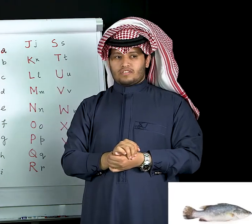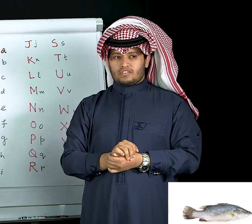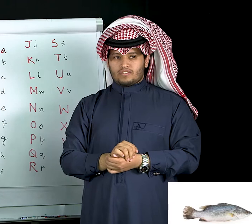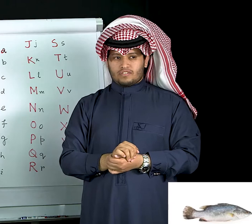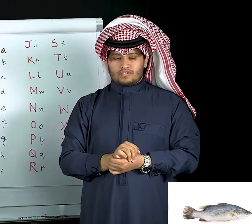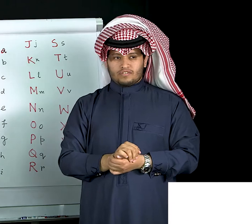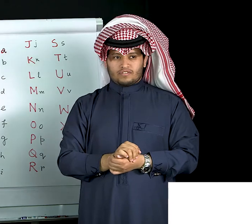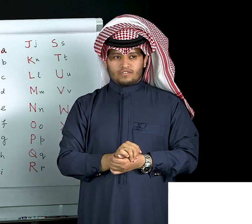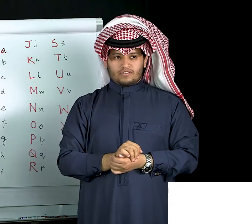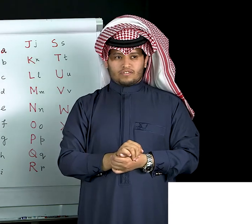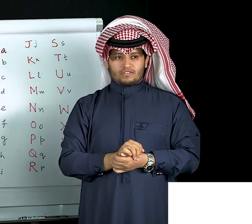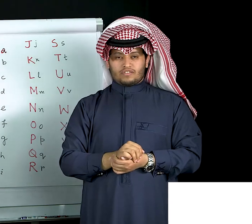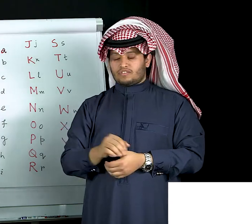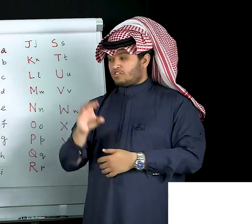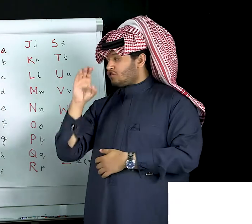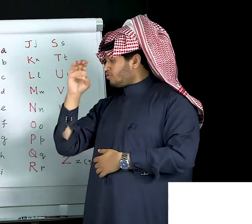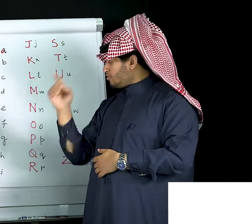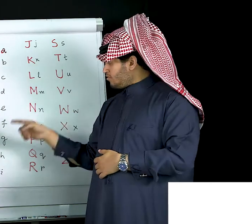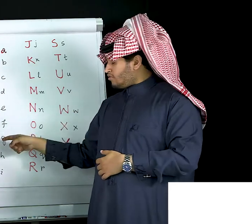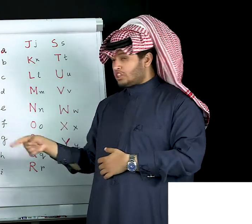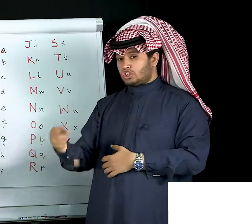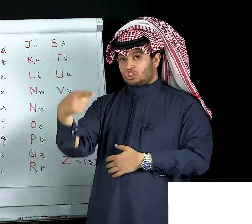G for